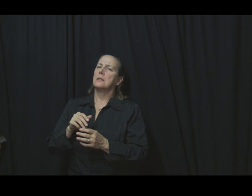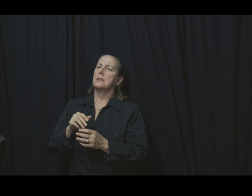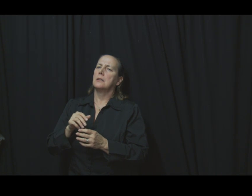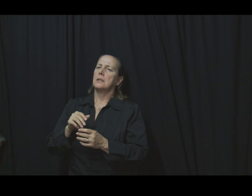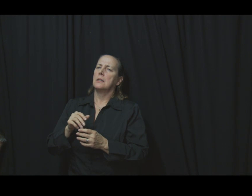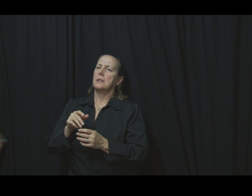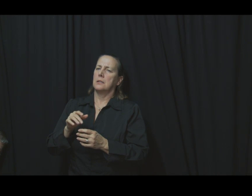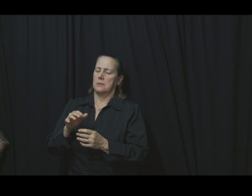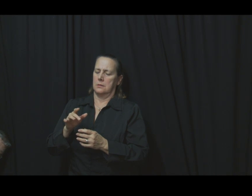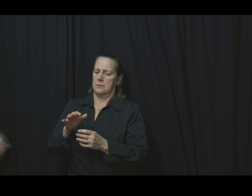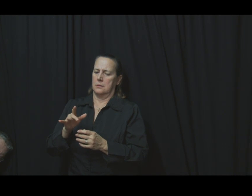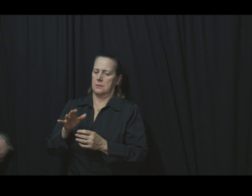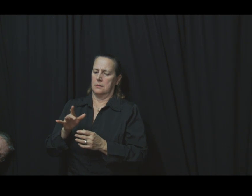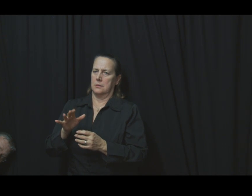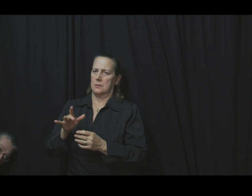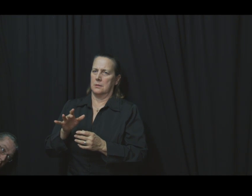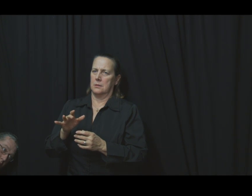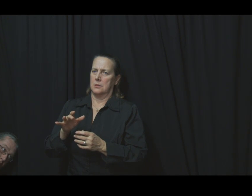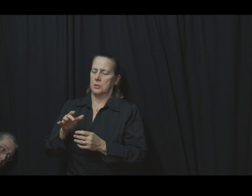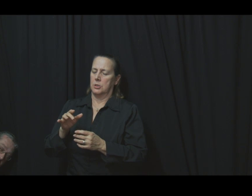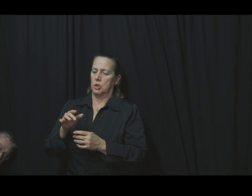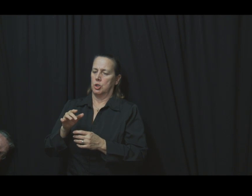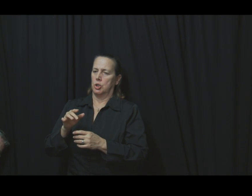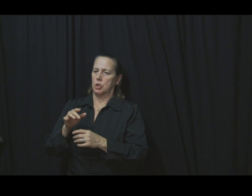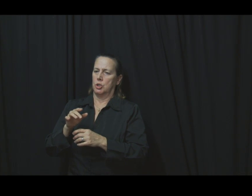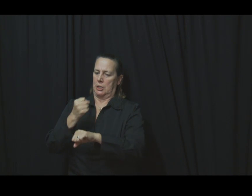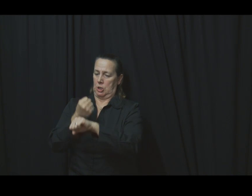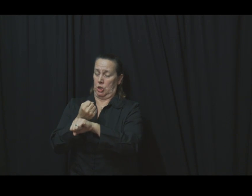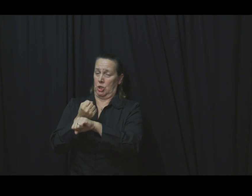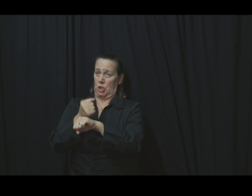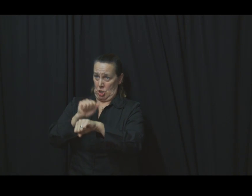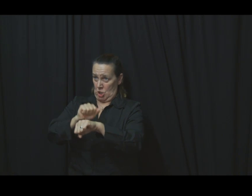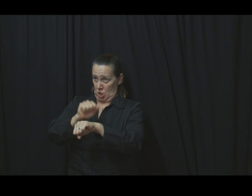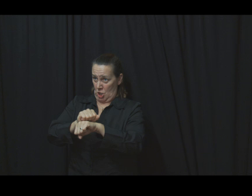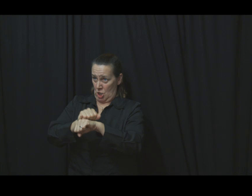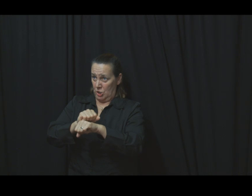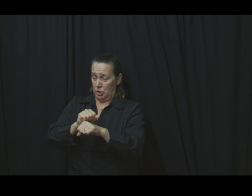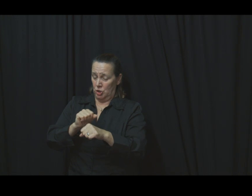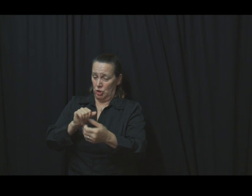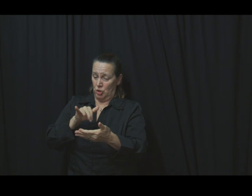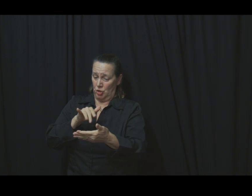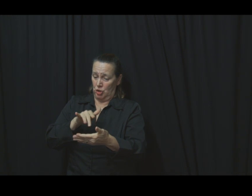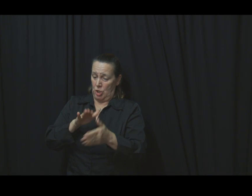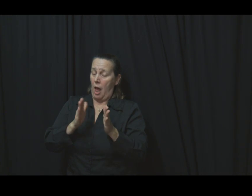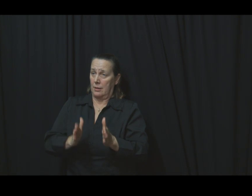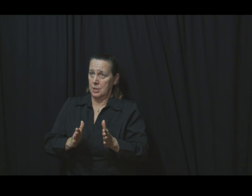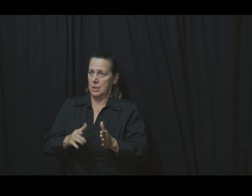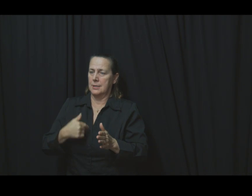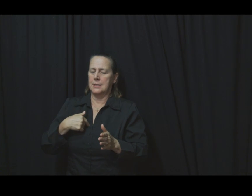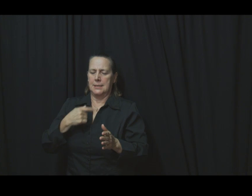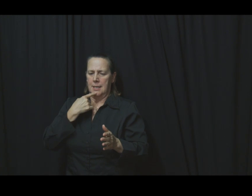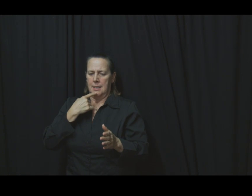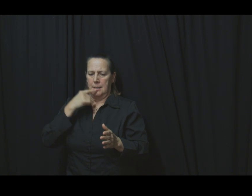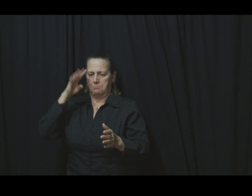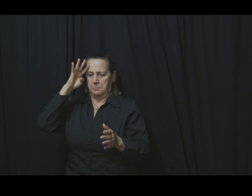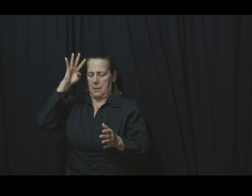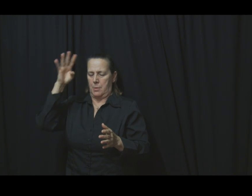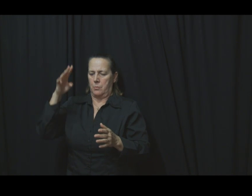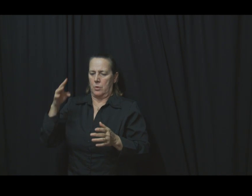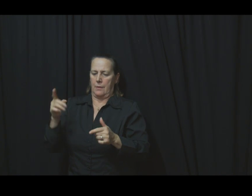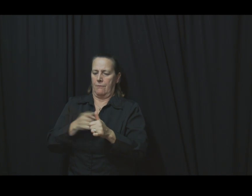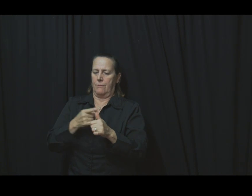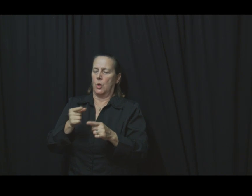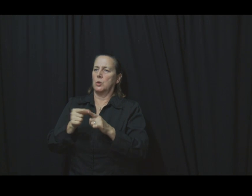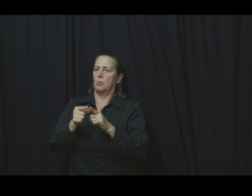Lyell, a geologist, who realized, my recollection, he came up with the first use of the term